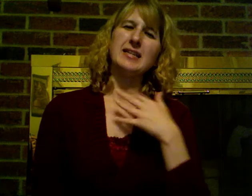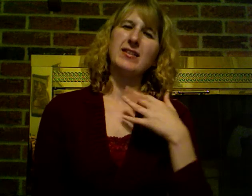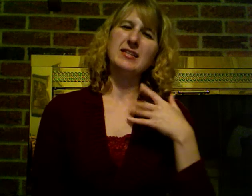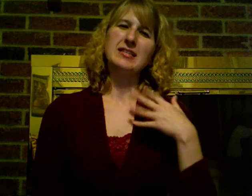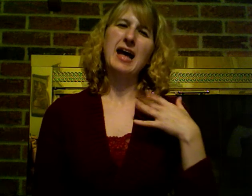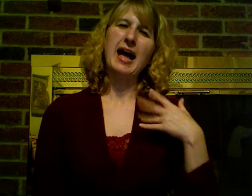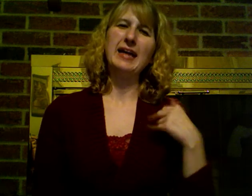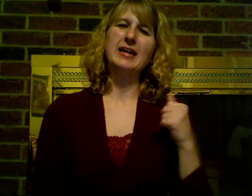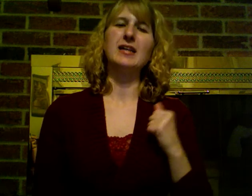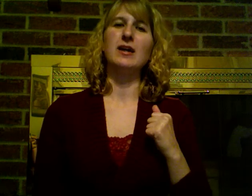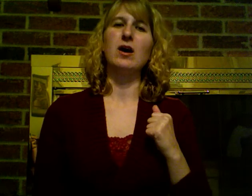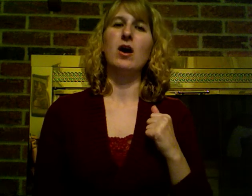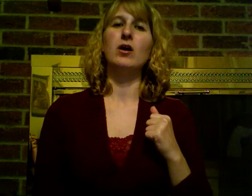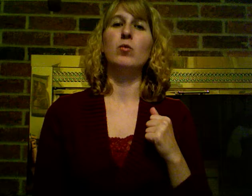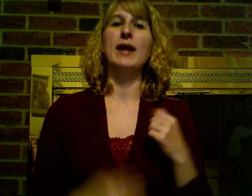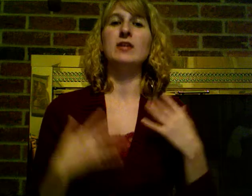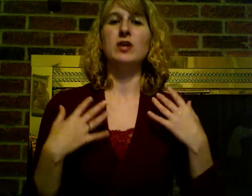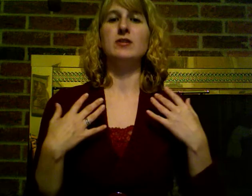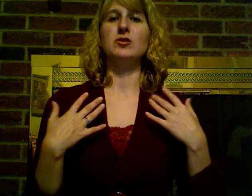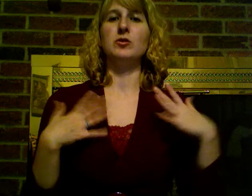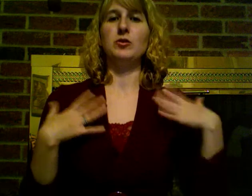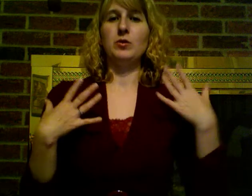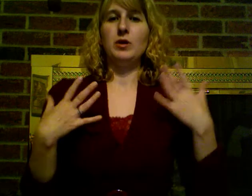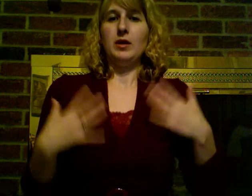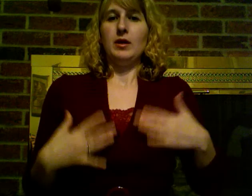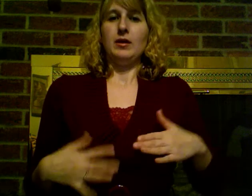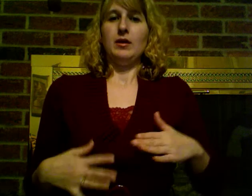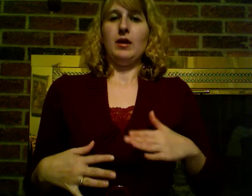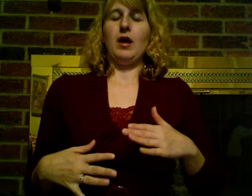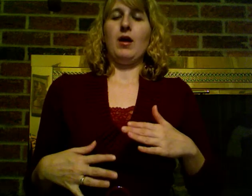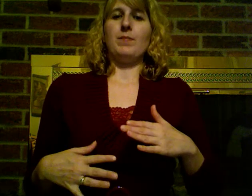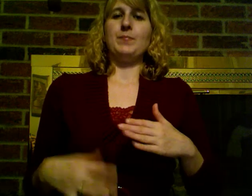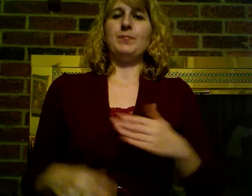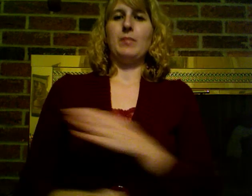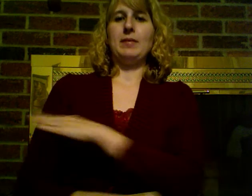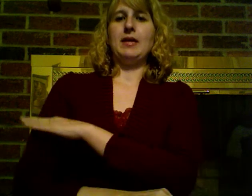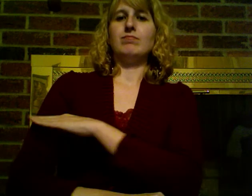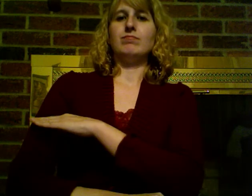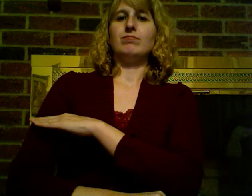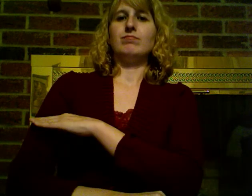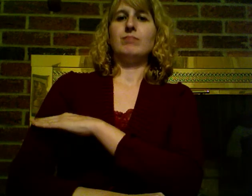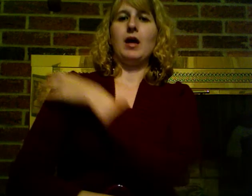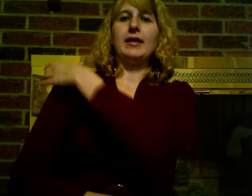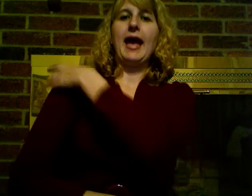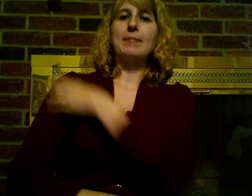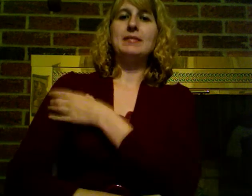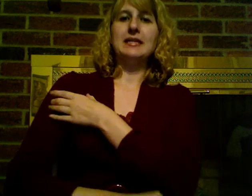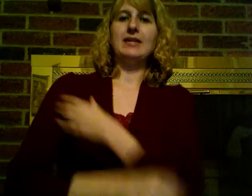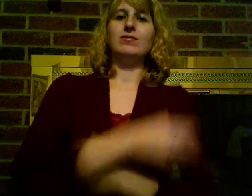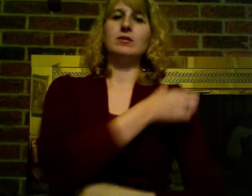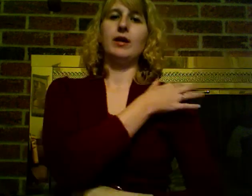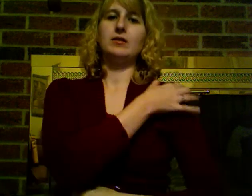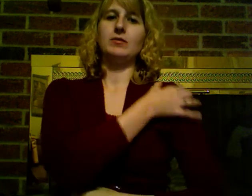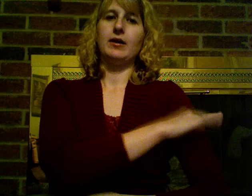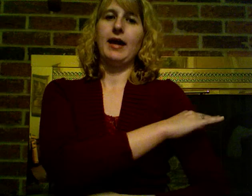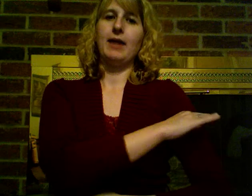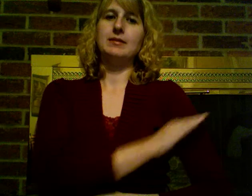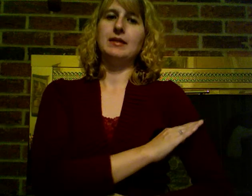of the sign, kind of like a wedding dress. You maybe cap sleeves. Okay, so we got our cap sleeves,